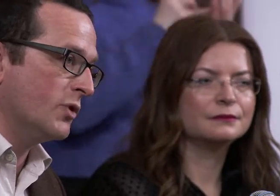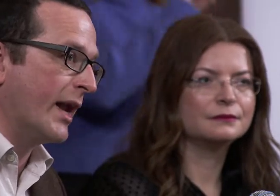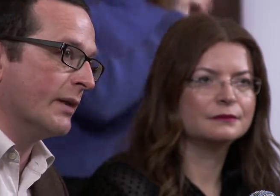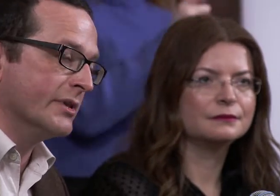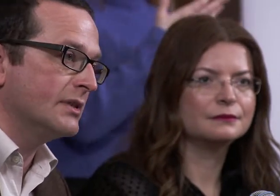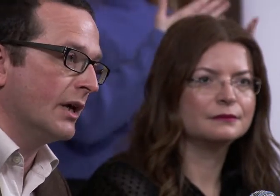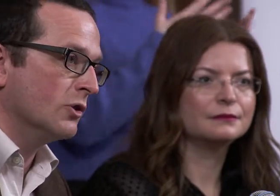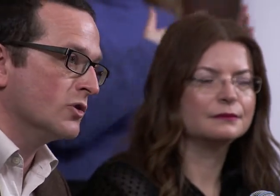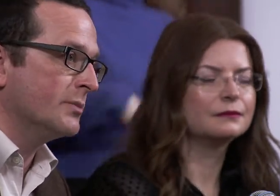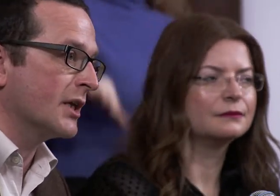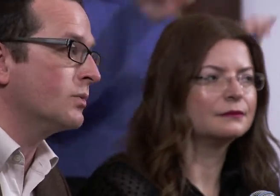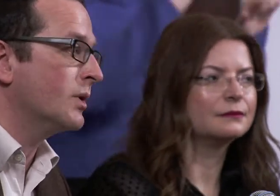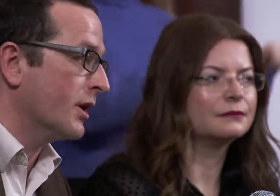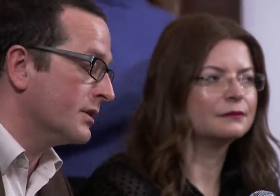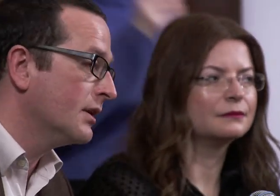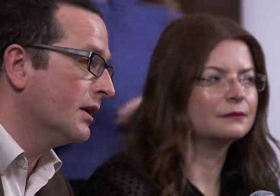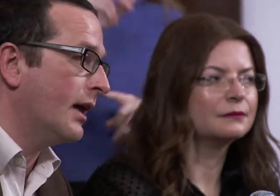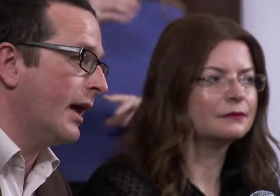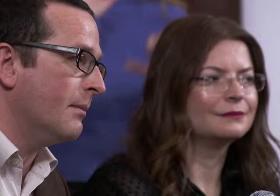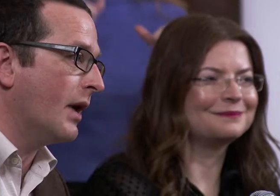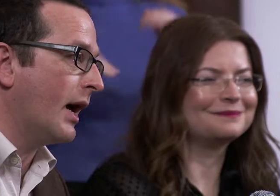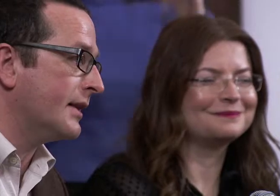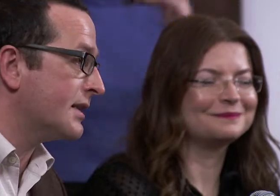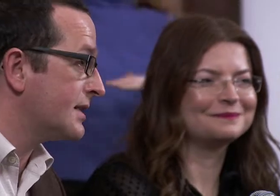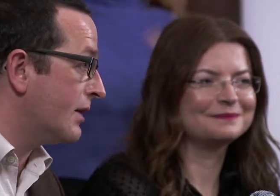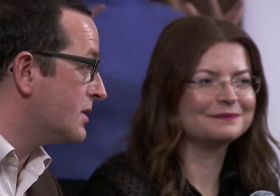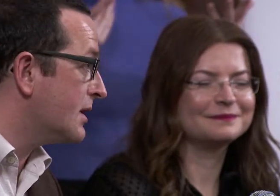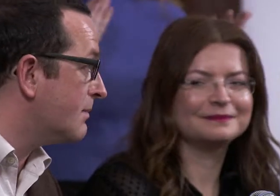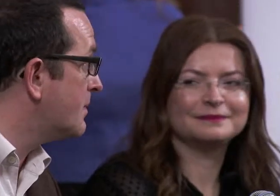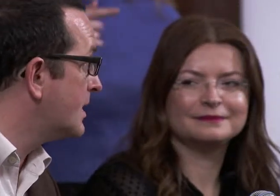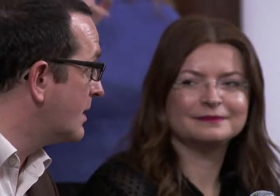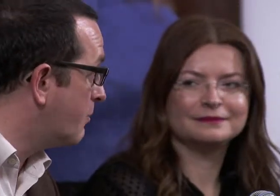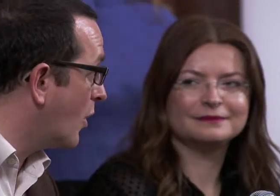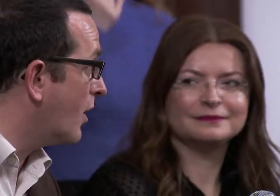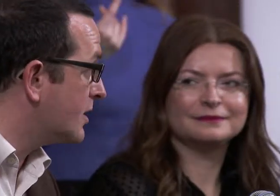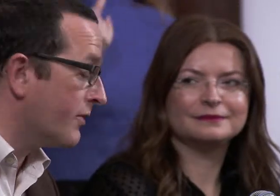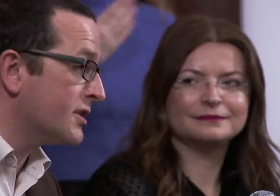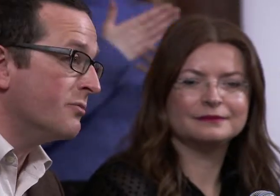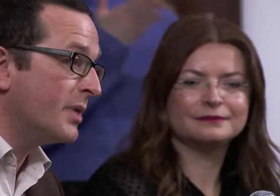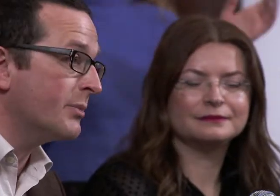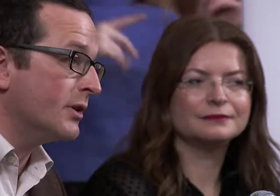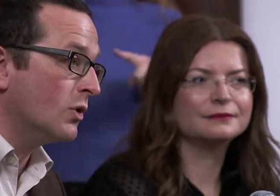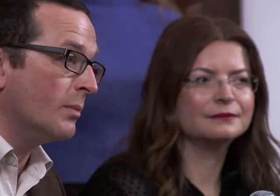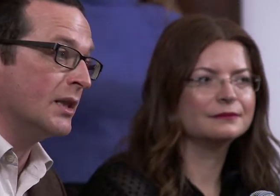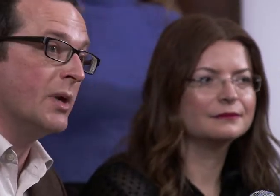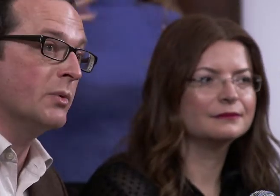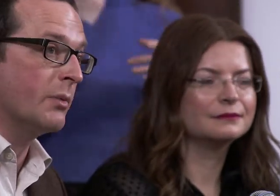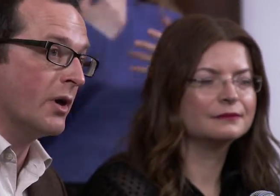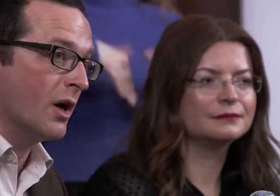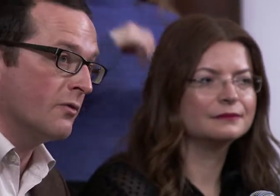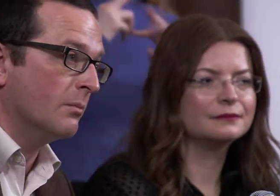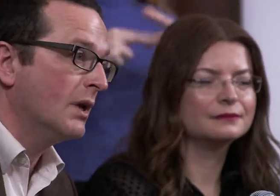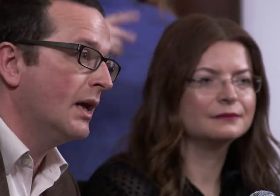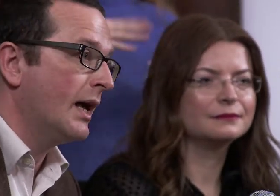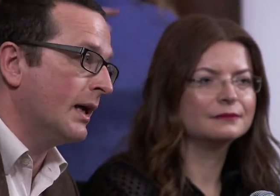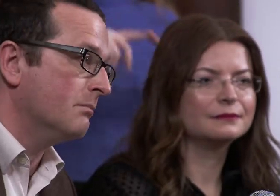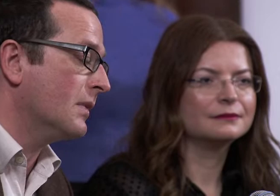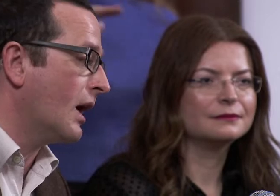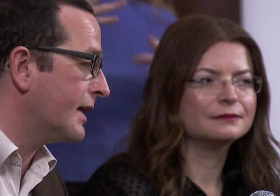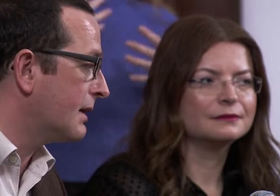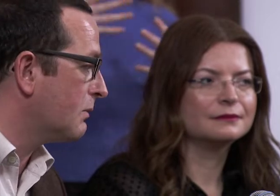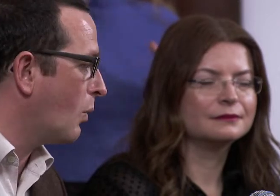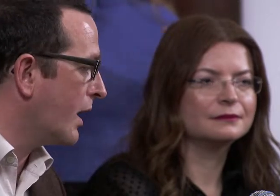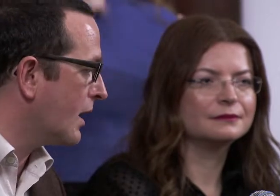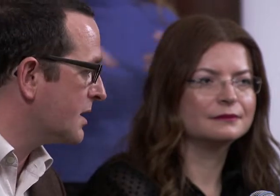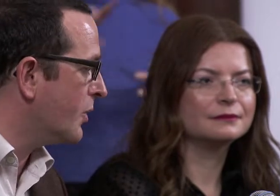were unanimous, on other subjects we weren't. And that's down to the broad diversity of people in the room and the people that we heard from. And